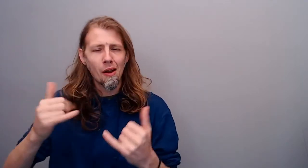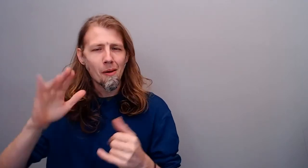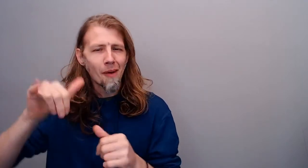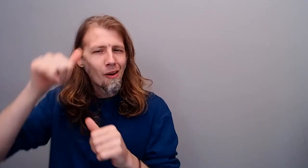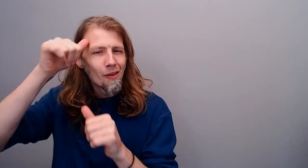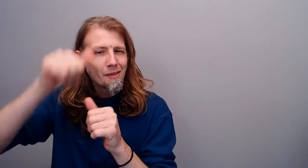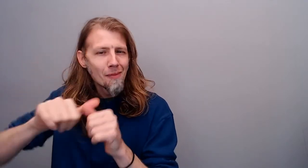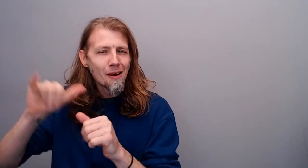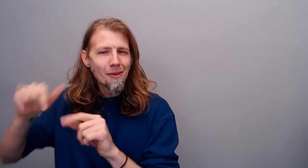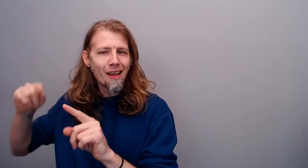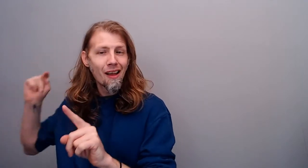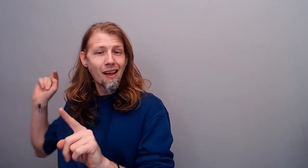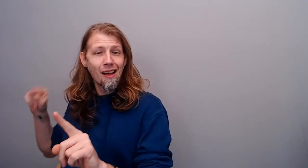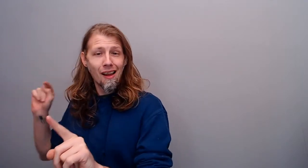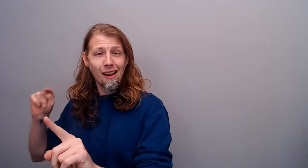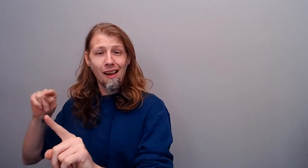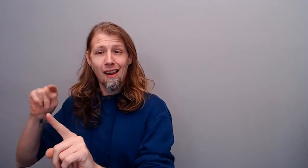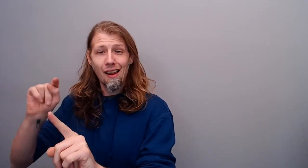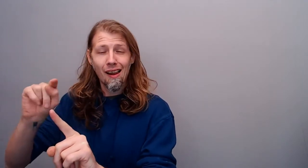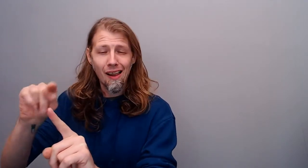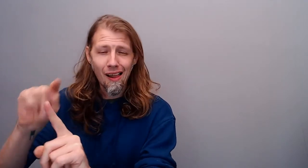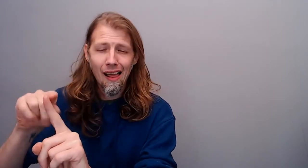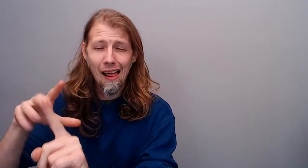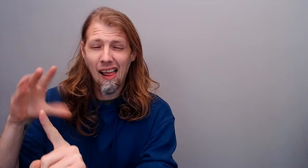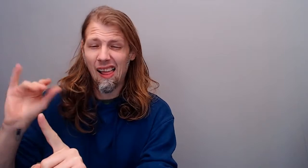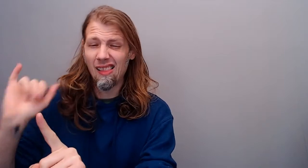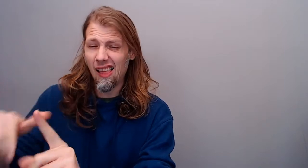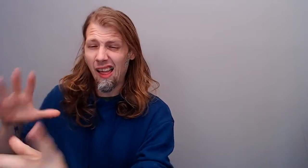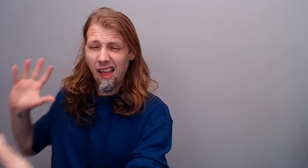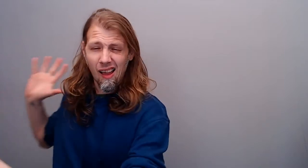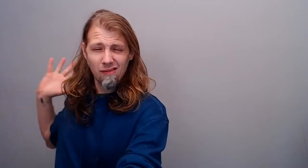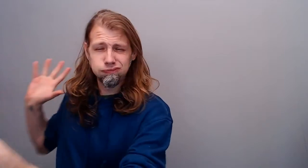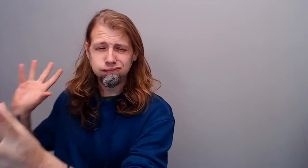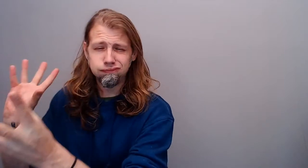we cultivate it along the way and allow the rich knowledge we